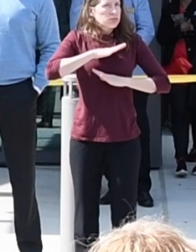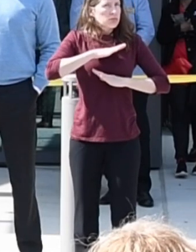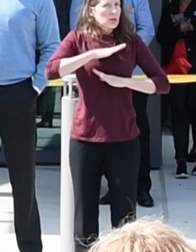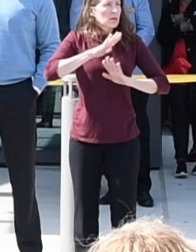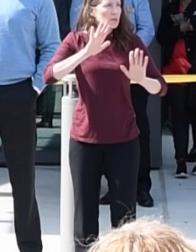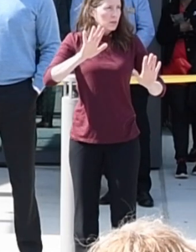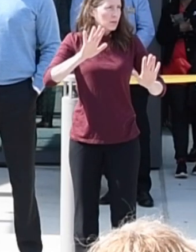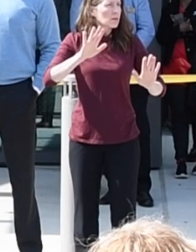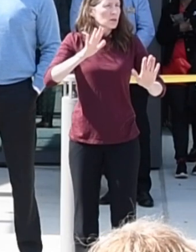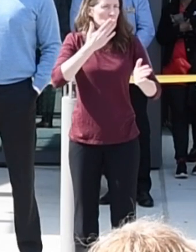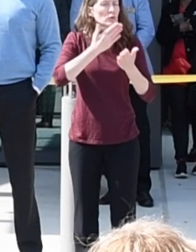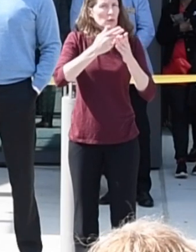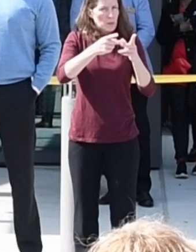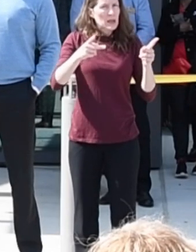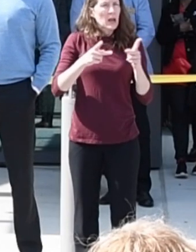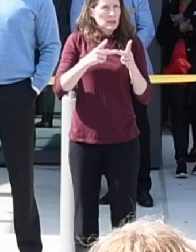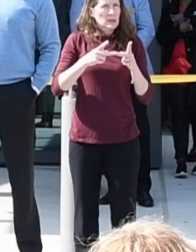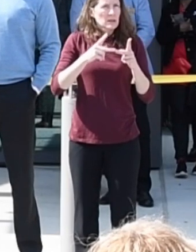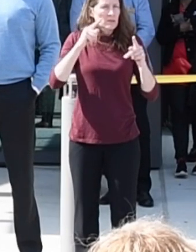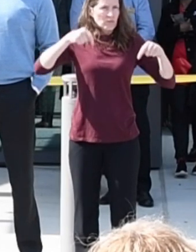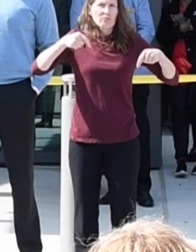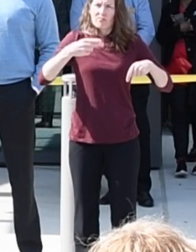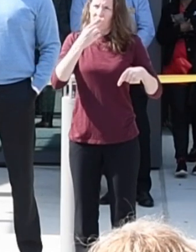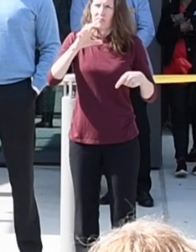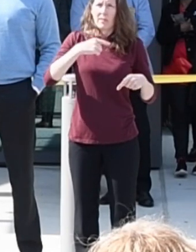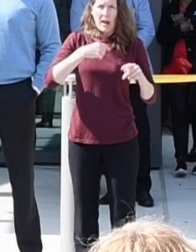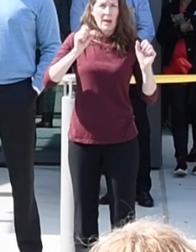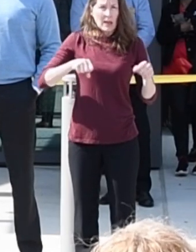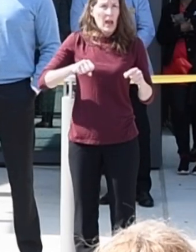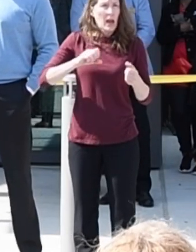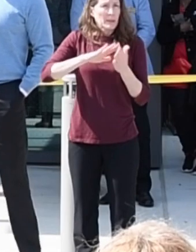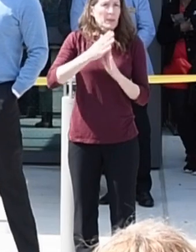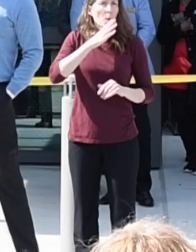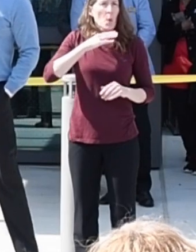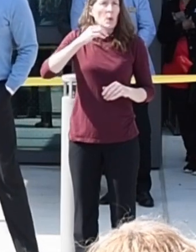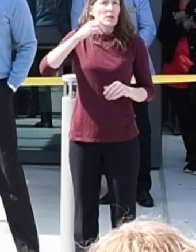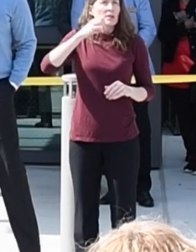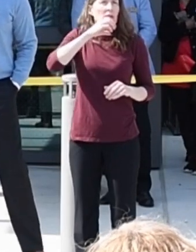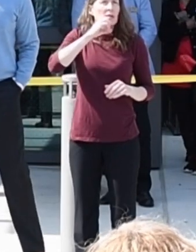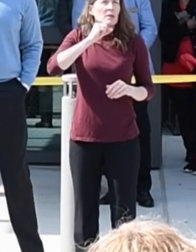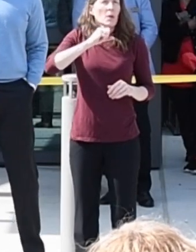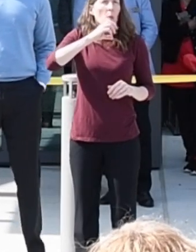will grow old, older, and oldest.